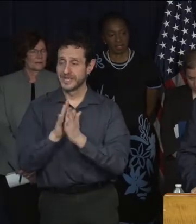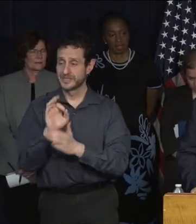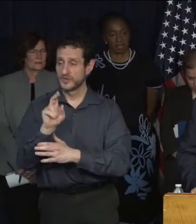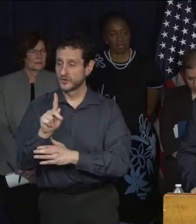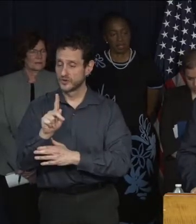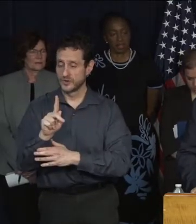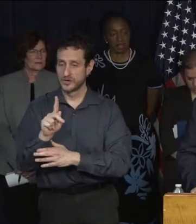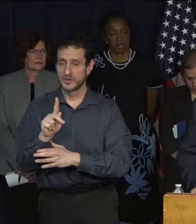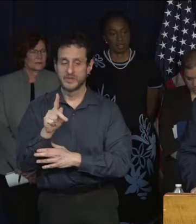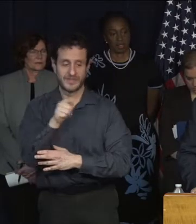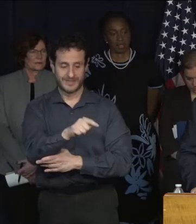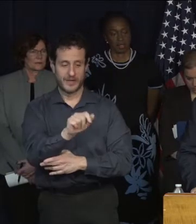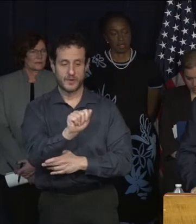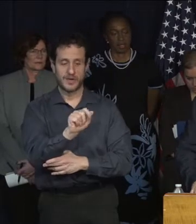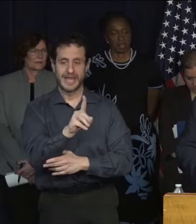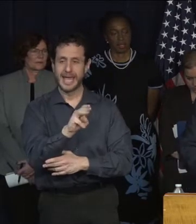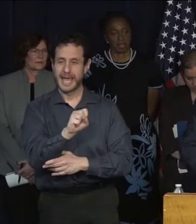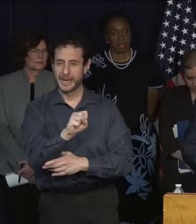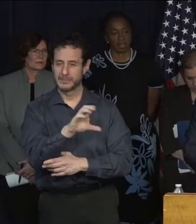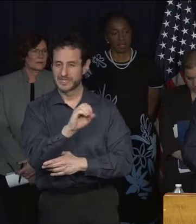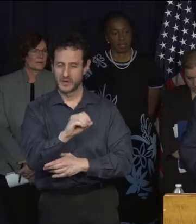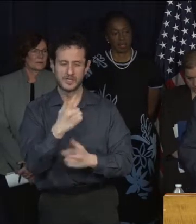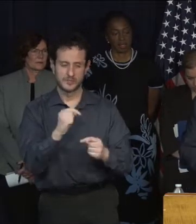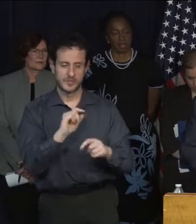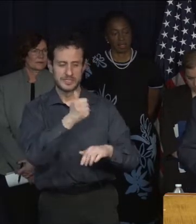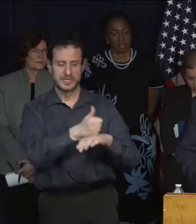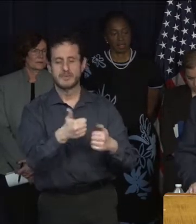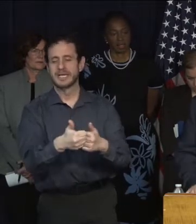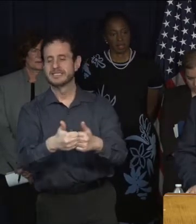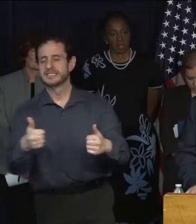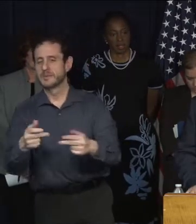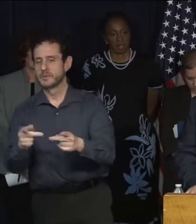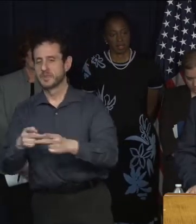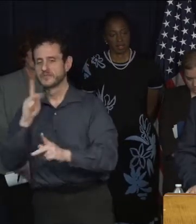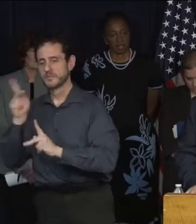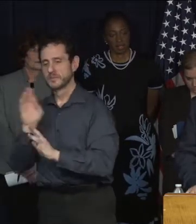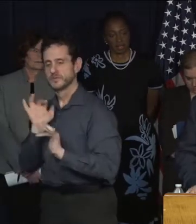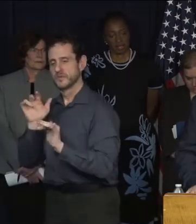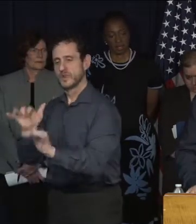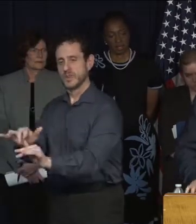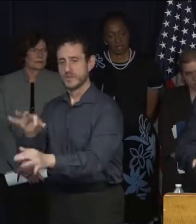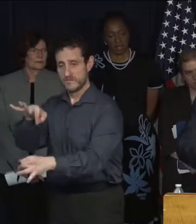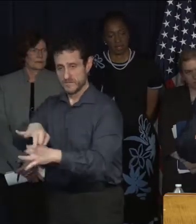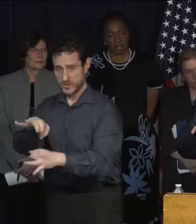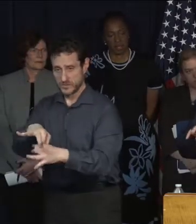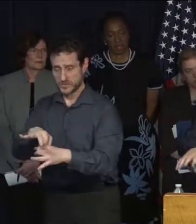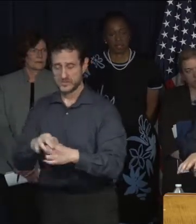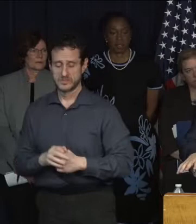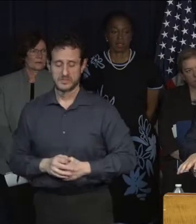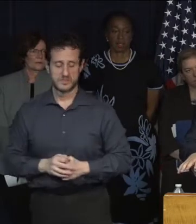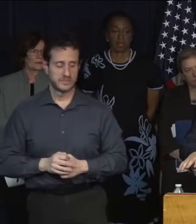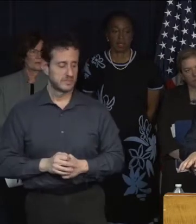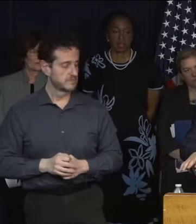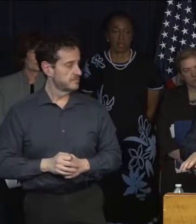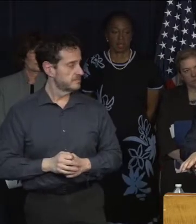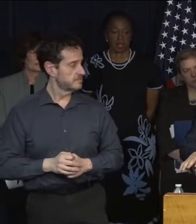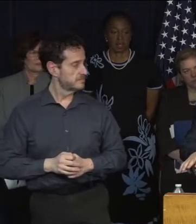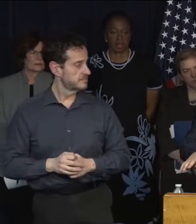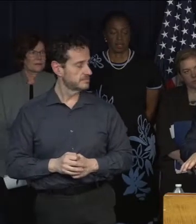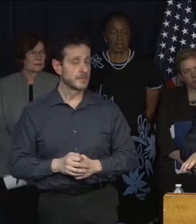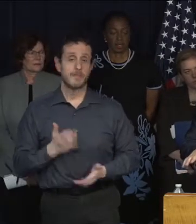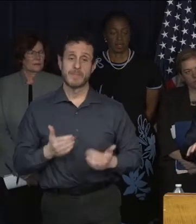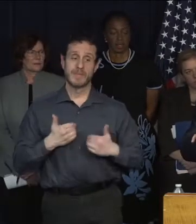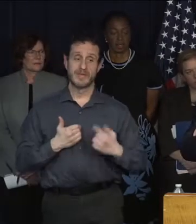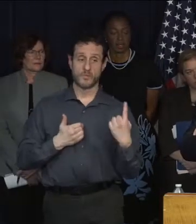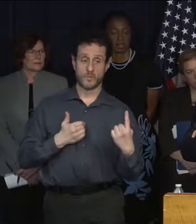in Adams County to try to arrange a separate location, one that either we would have one in the